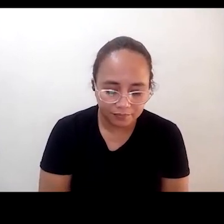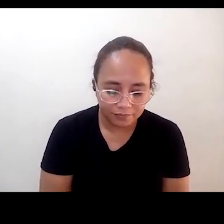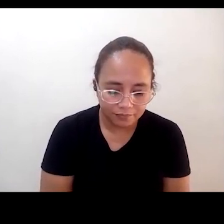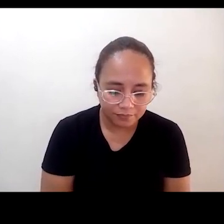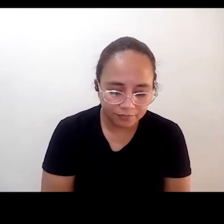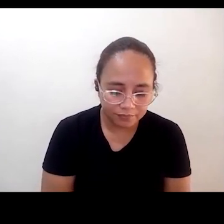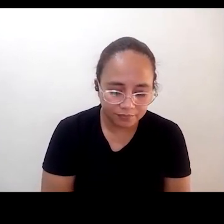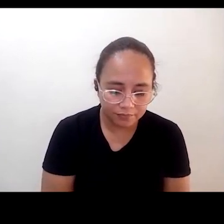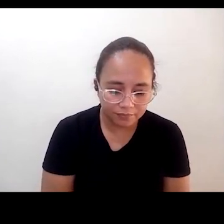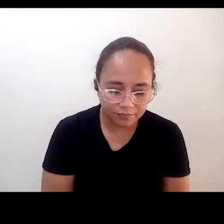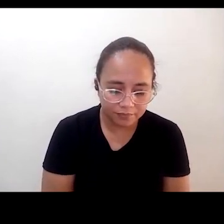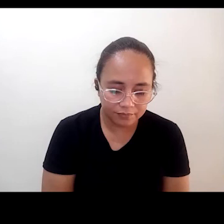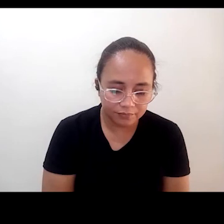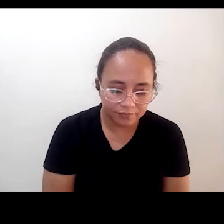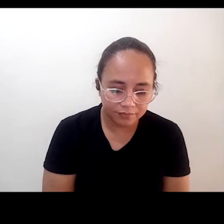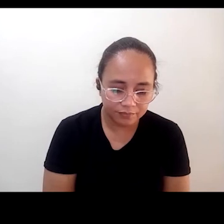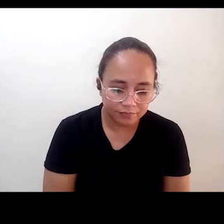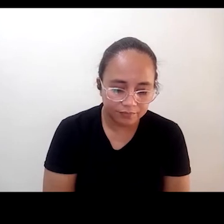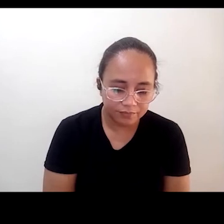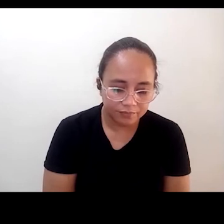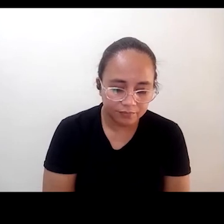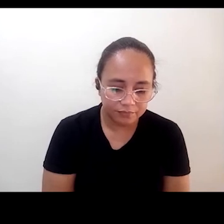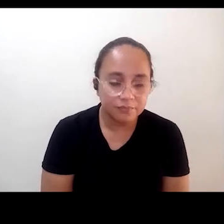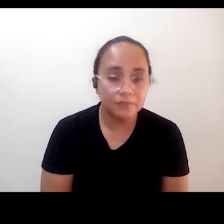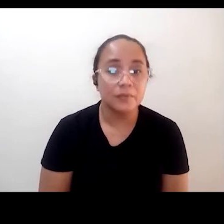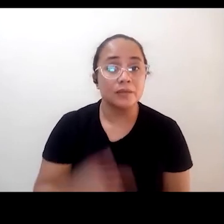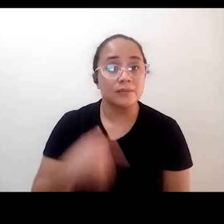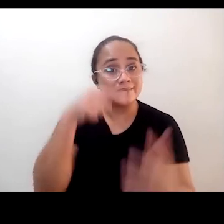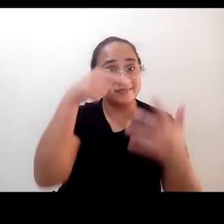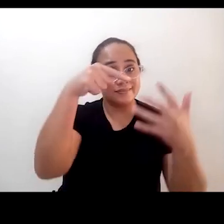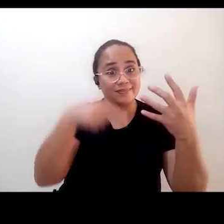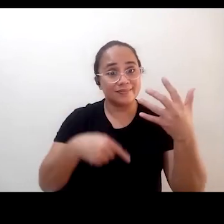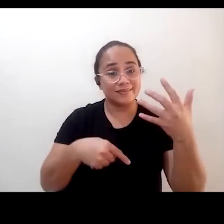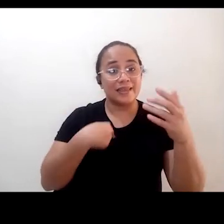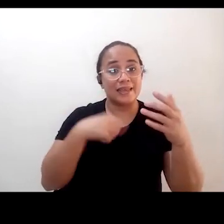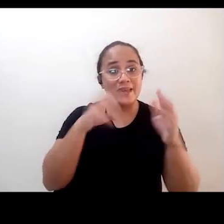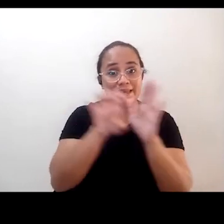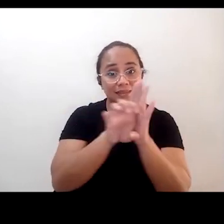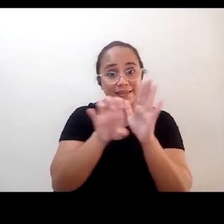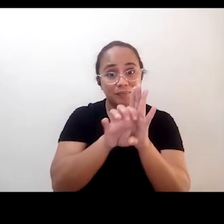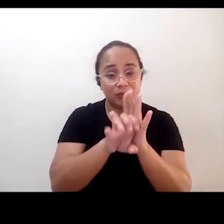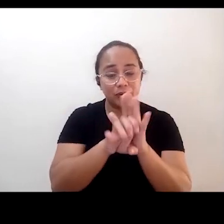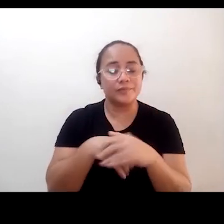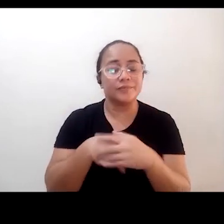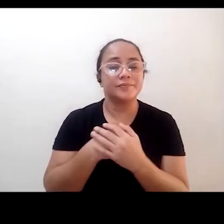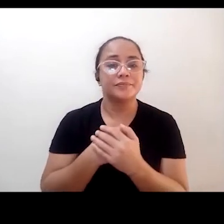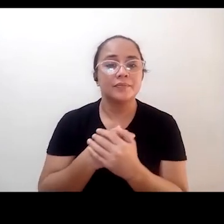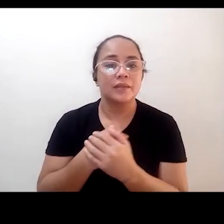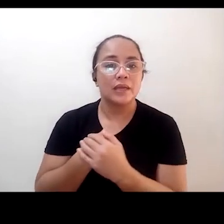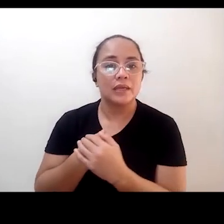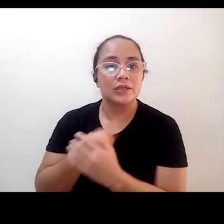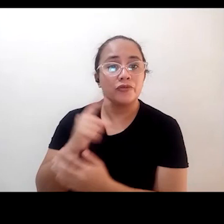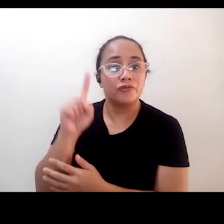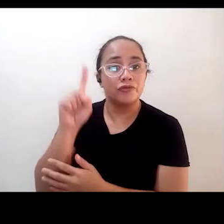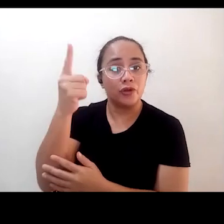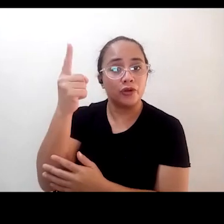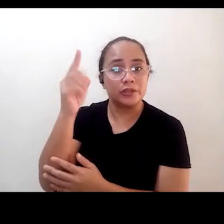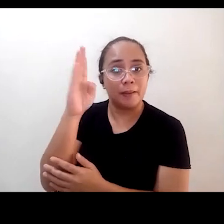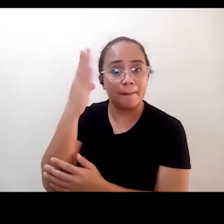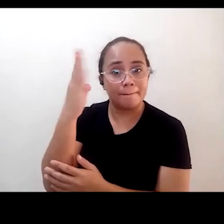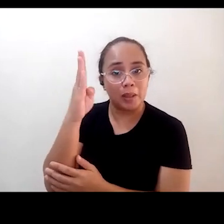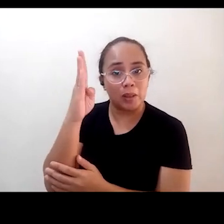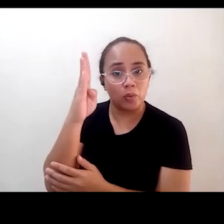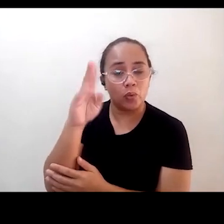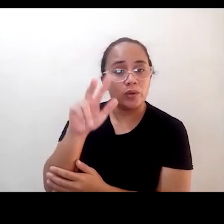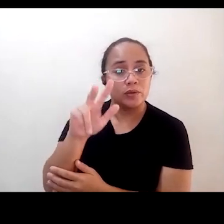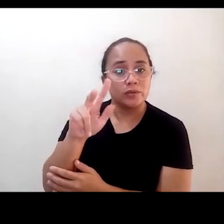Okay, so this example, when you have the first is blue, the second is